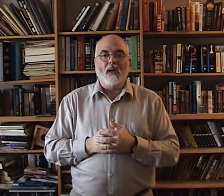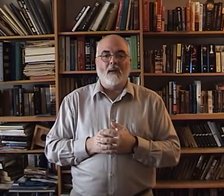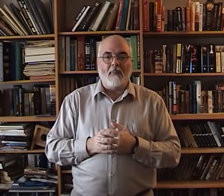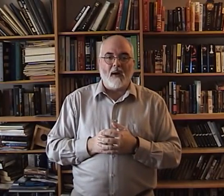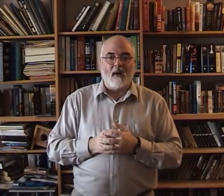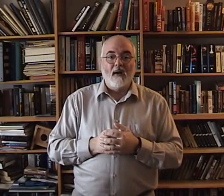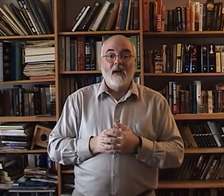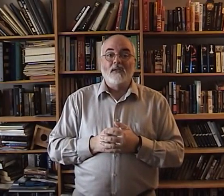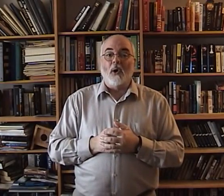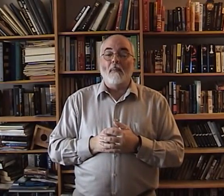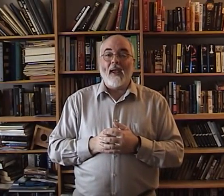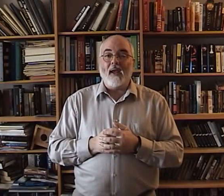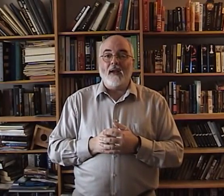and bear. So pain